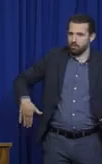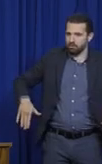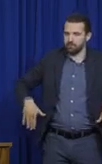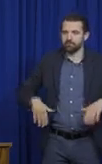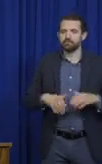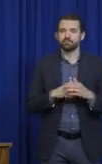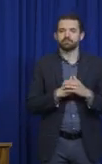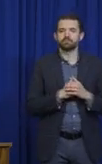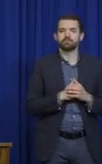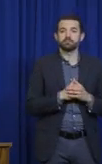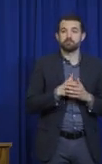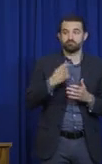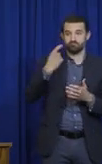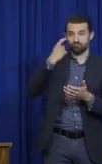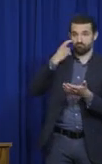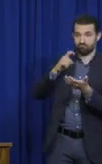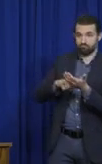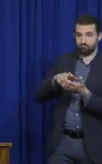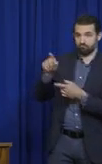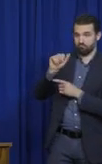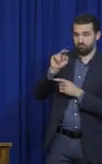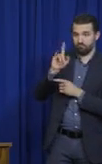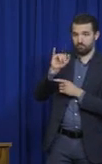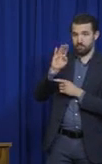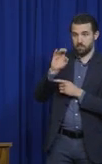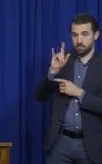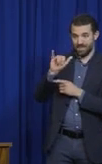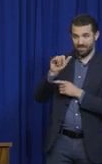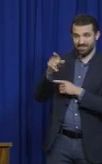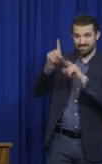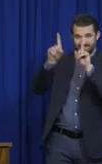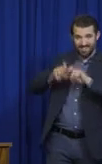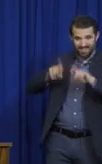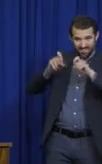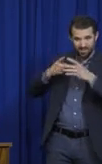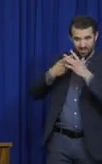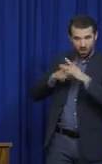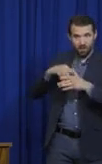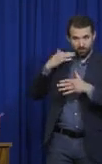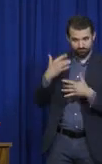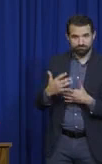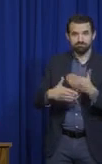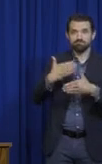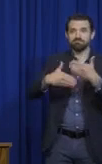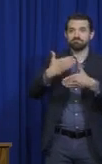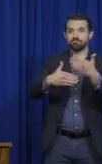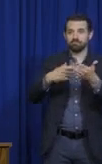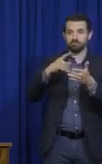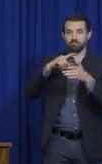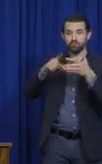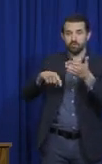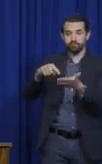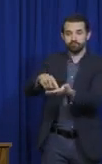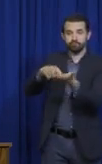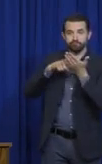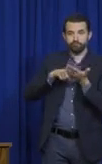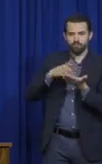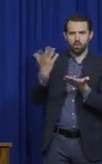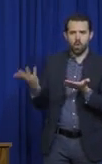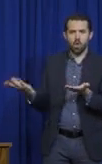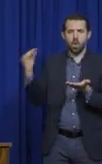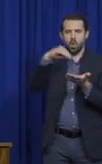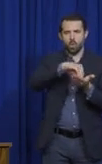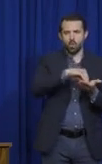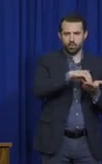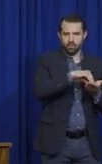that antibody testing is being done, and we want to be able to do something with those results, and that's why we've included them as part of the probable definition.